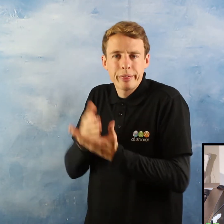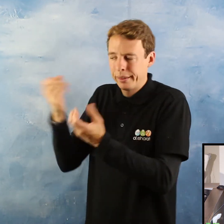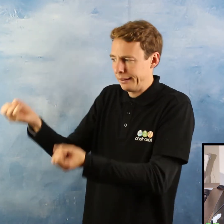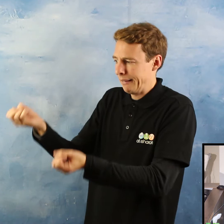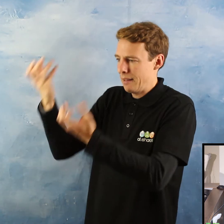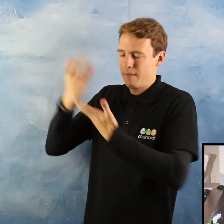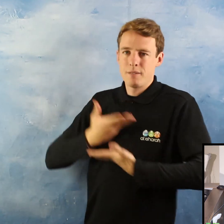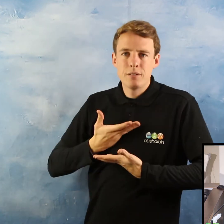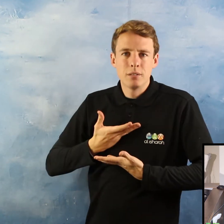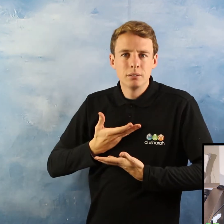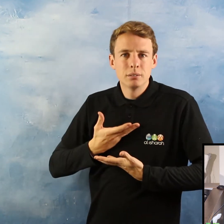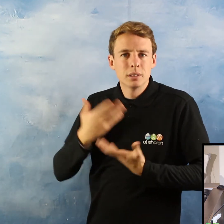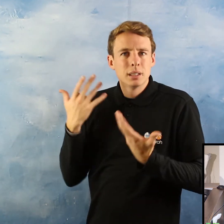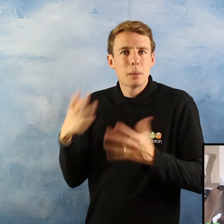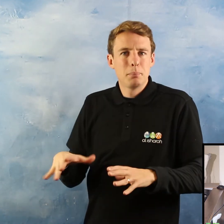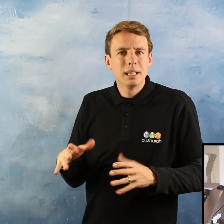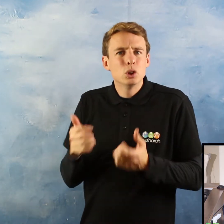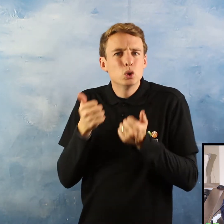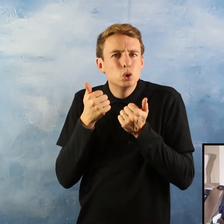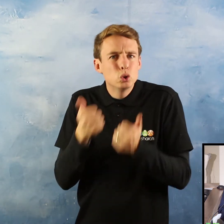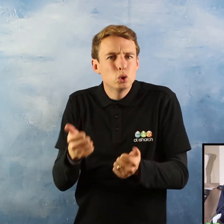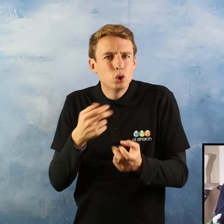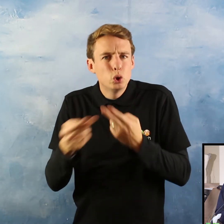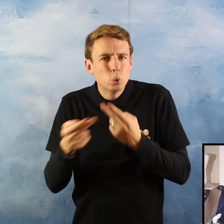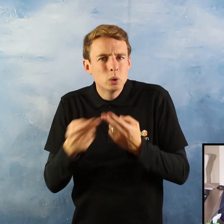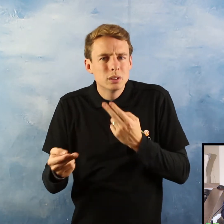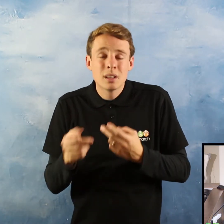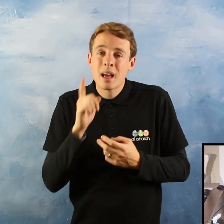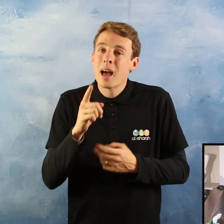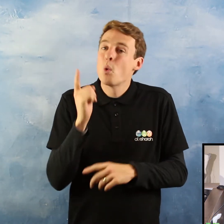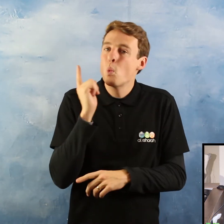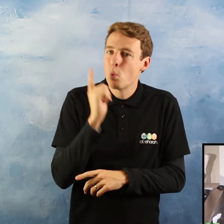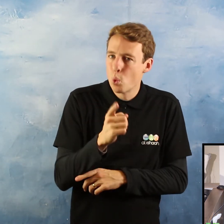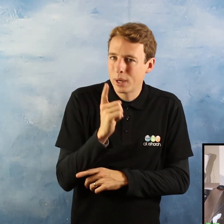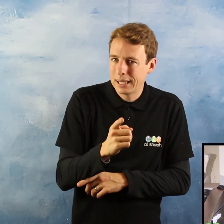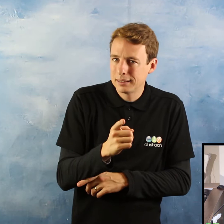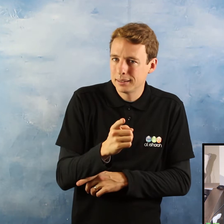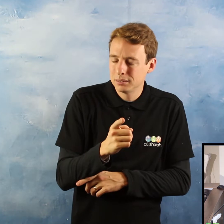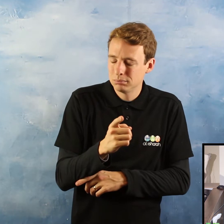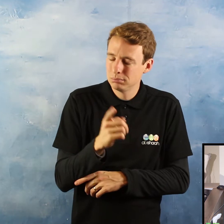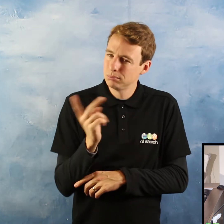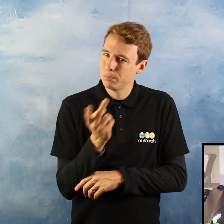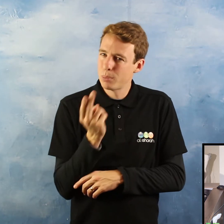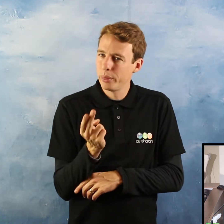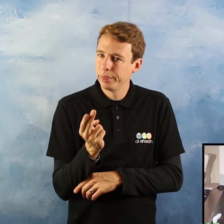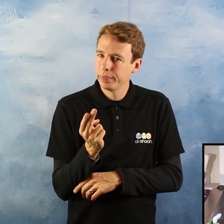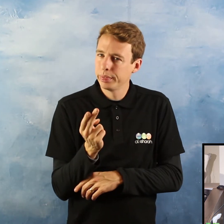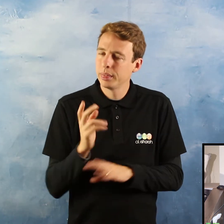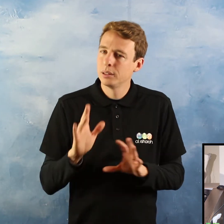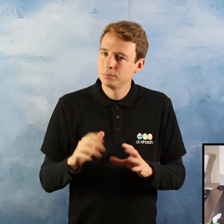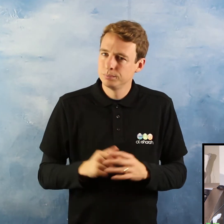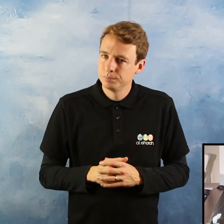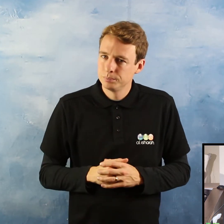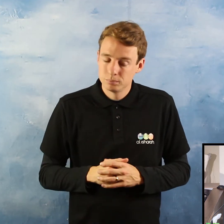as Bashir, bearer of good news, and warner. So bearer of